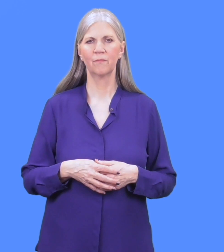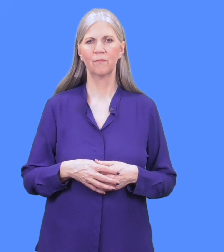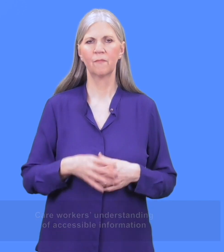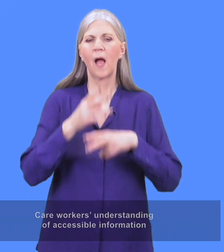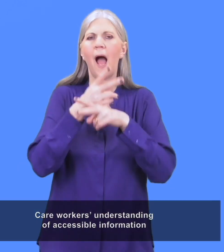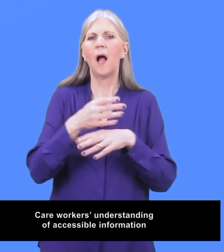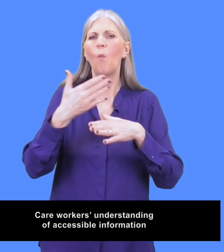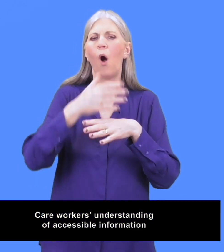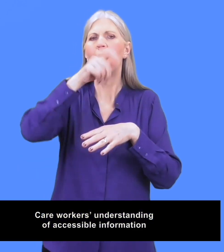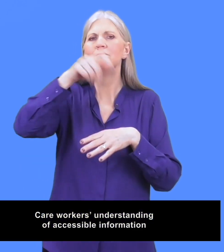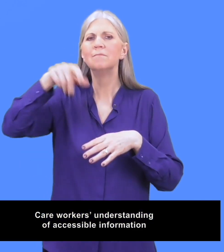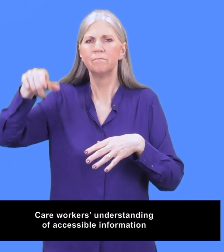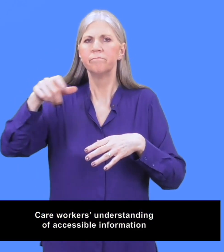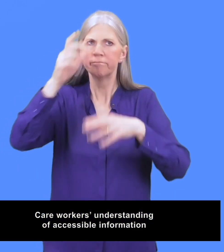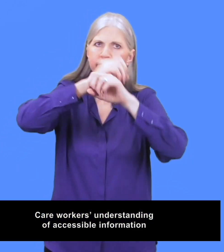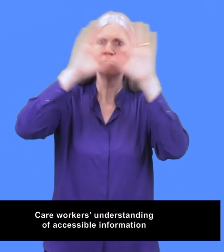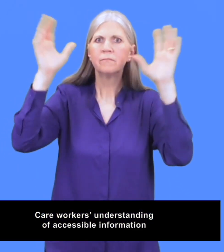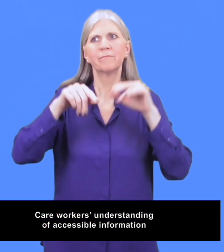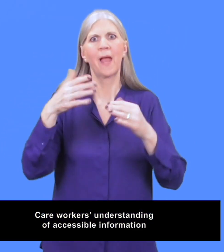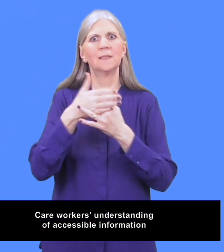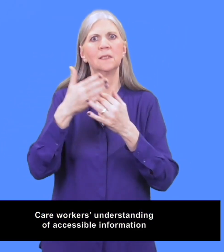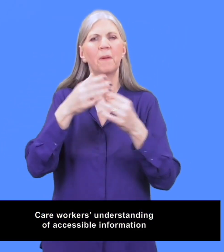Care workers' understanding of accessible information.